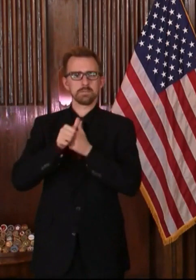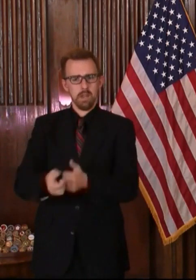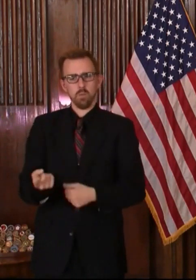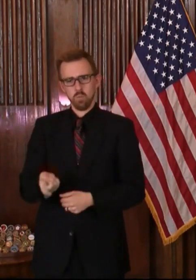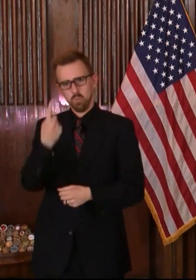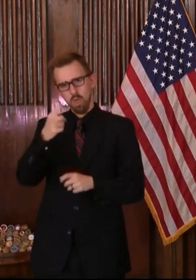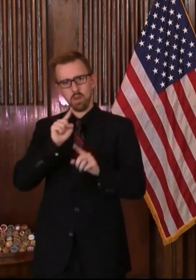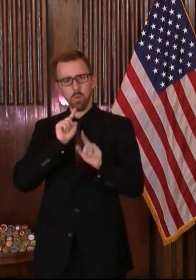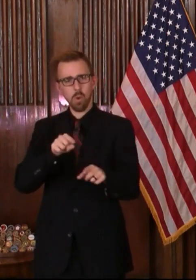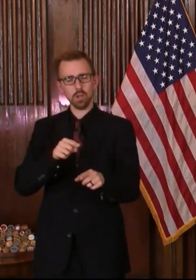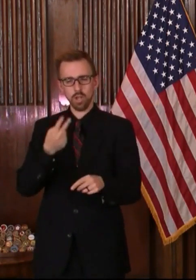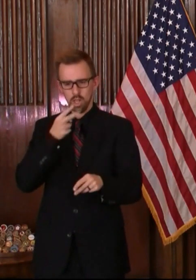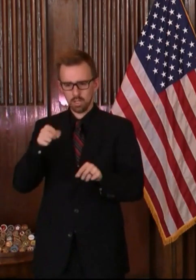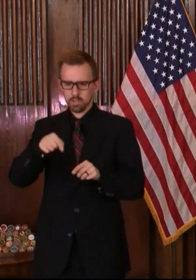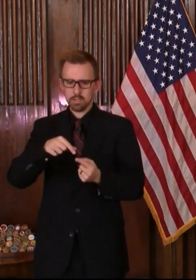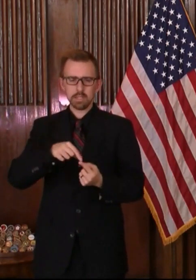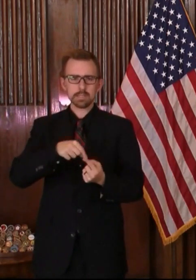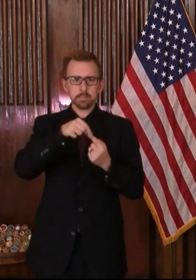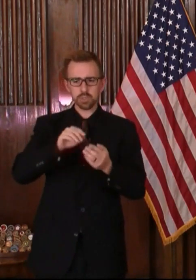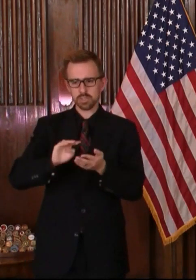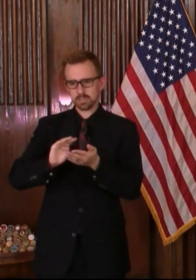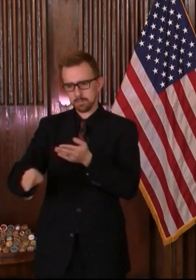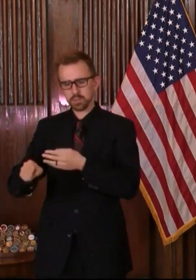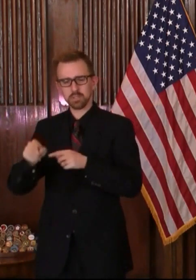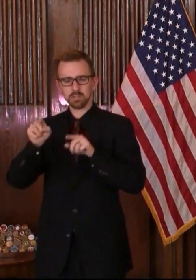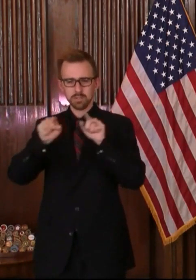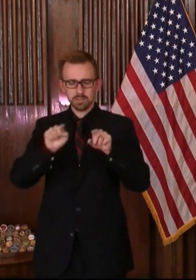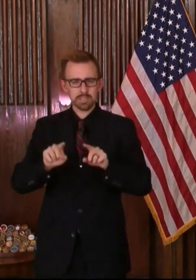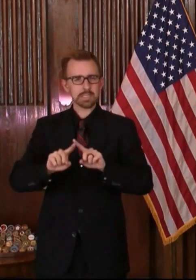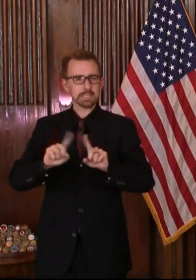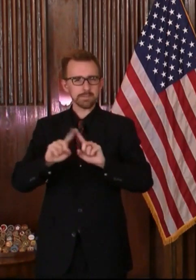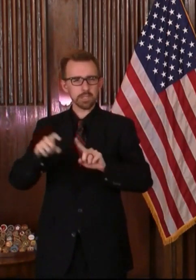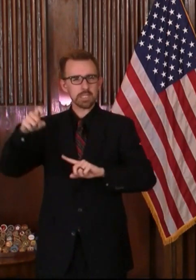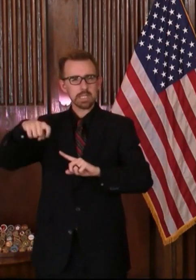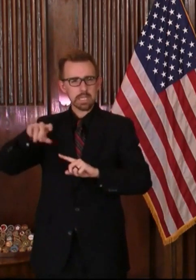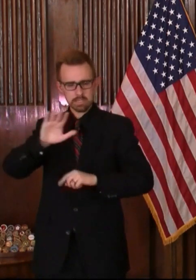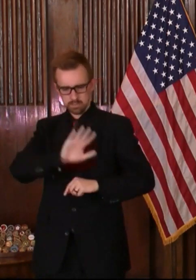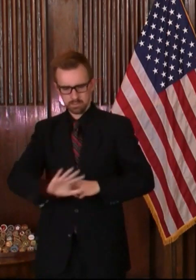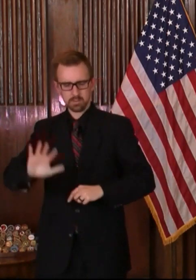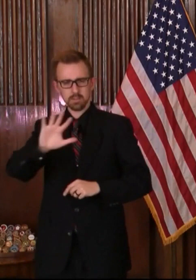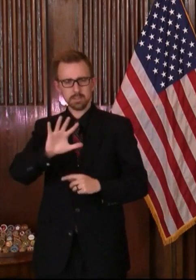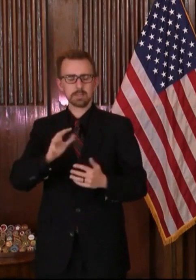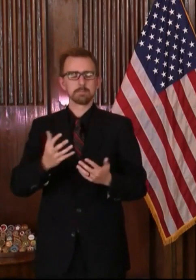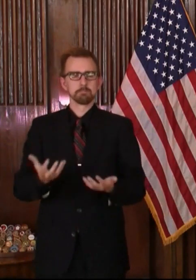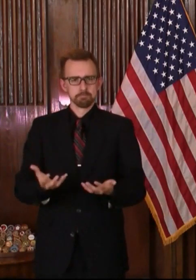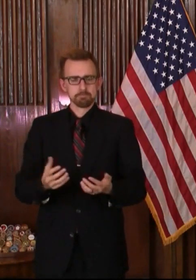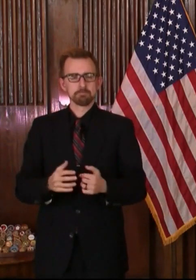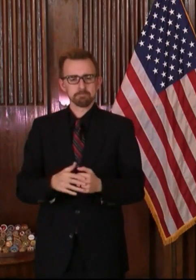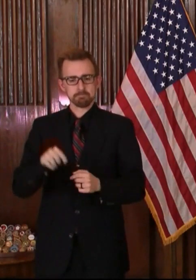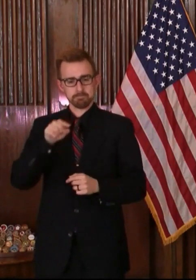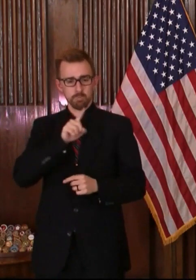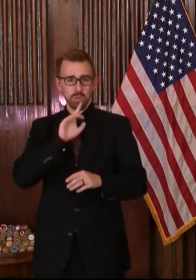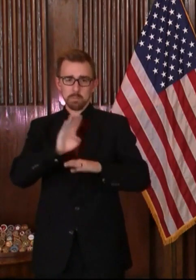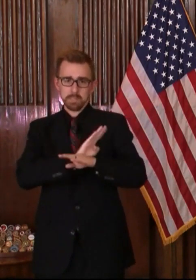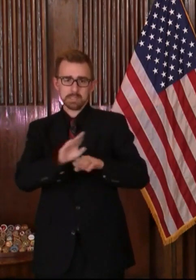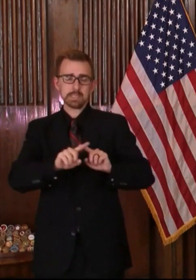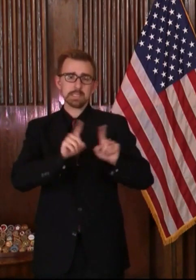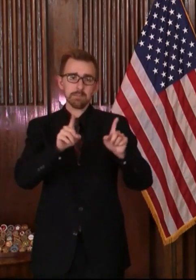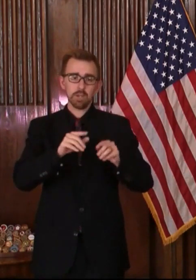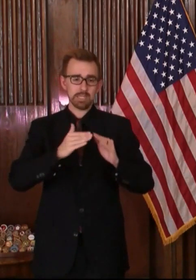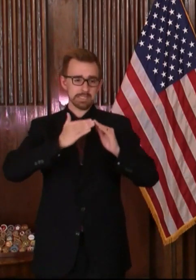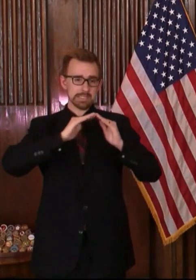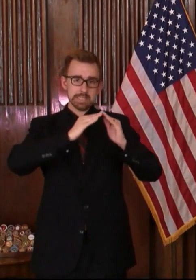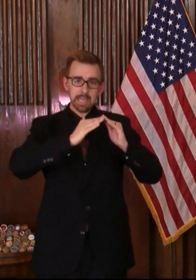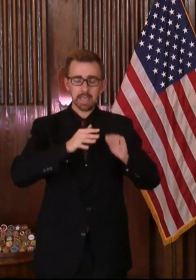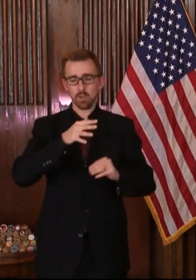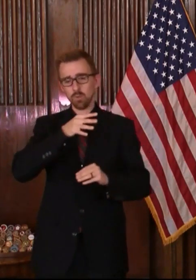And then when you start looking at the exceptions that you're going to do, or what is the essential businesses are there, because they differ from whether you're in a big urban